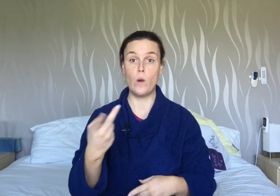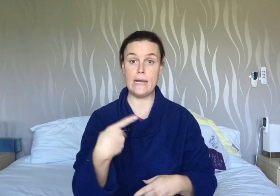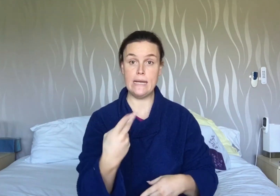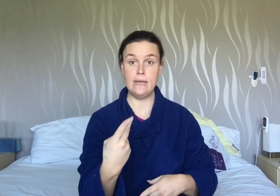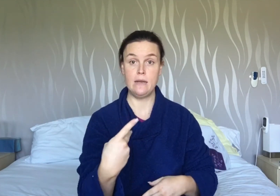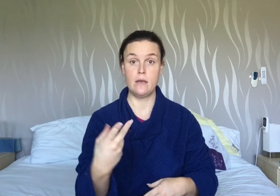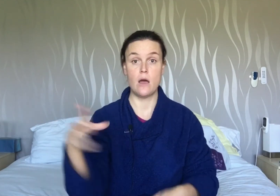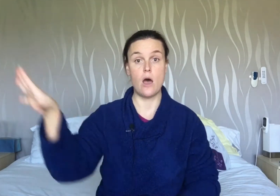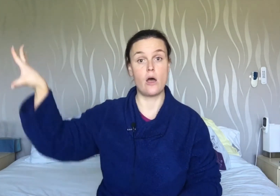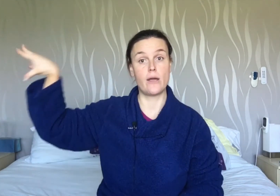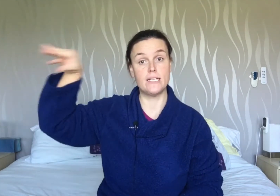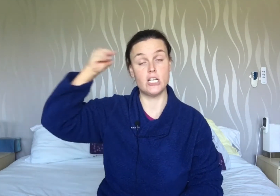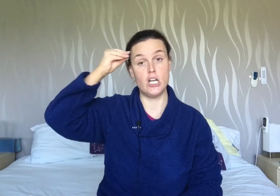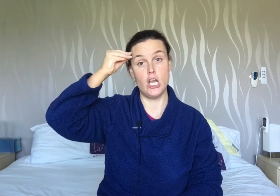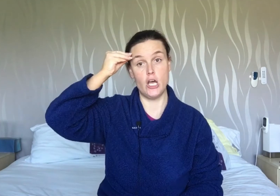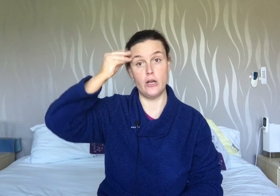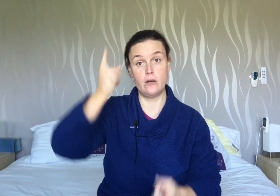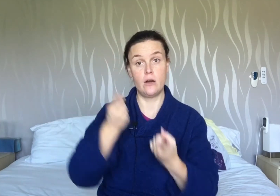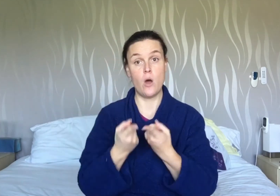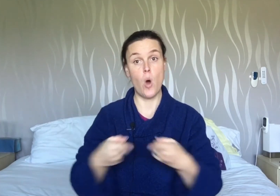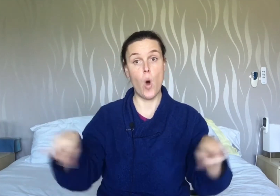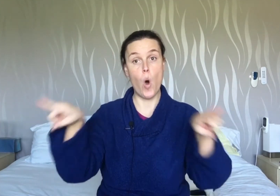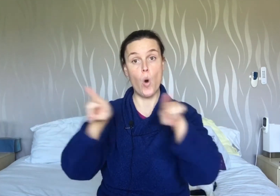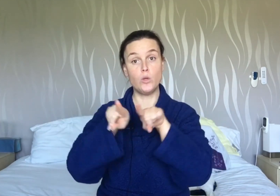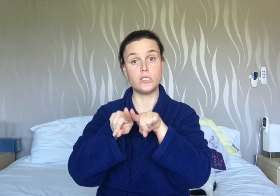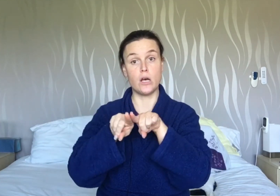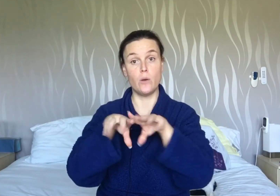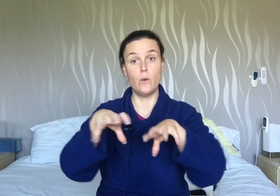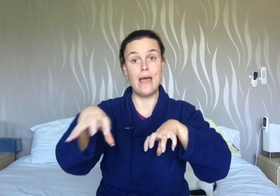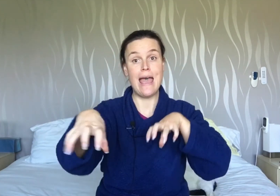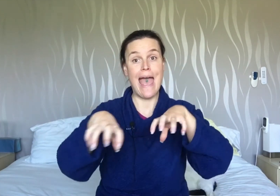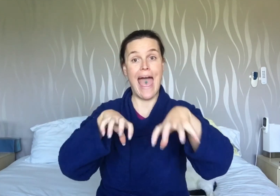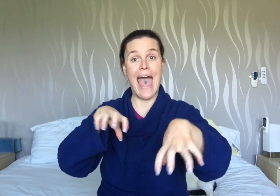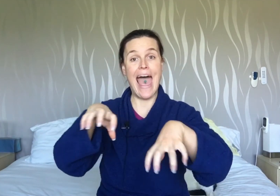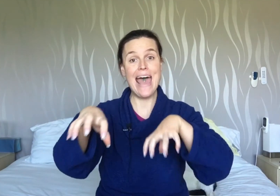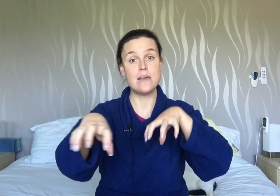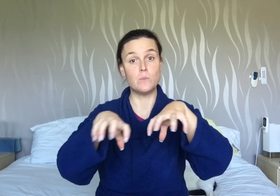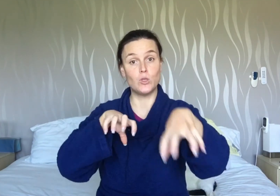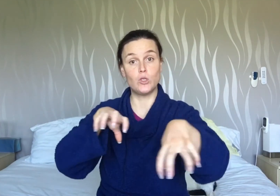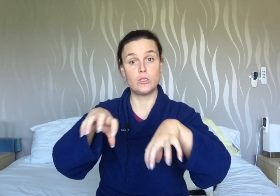we are going to learn also animals.